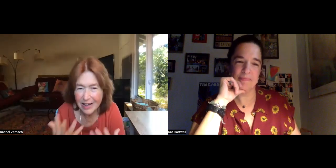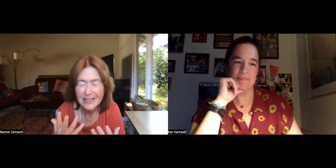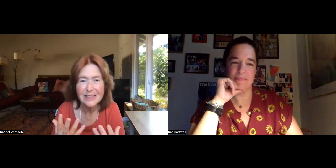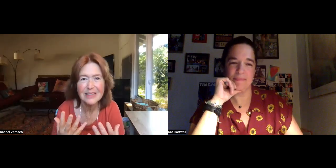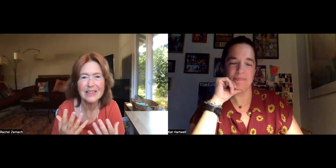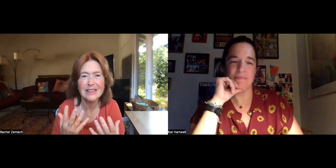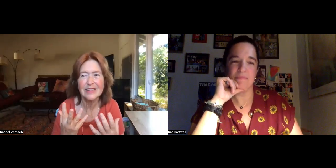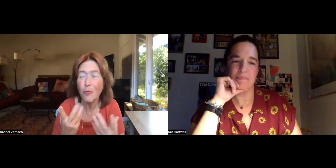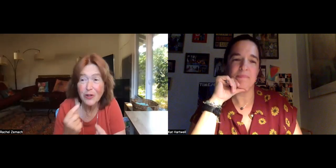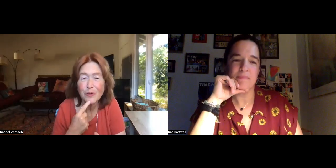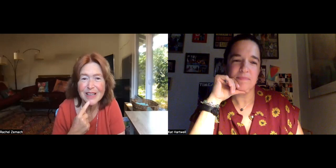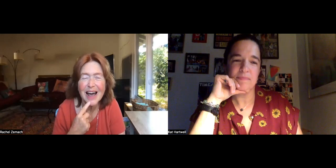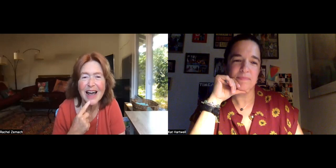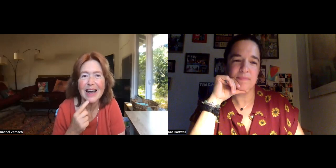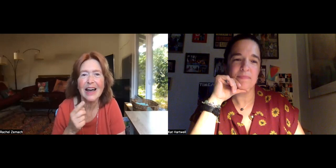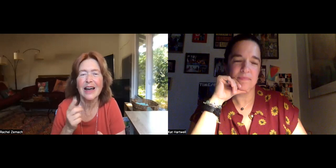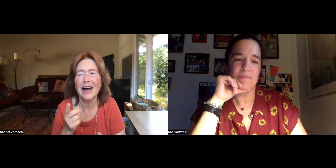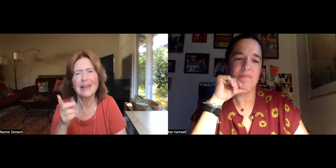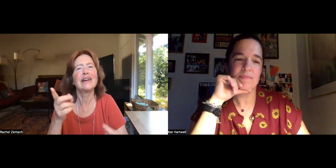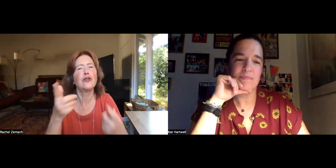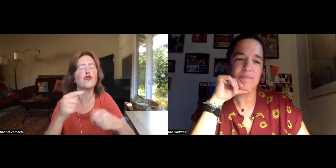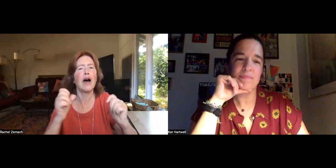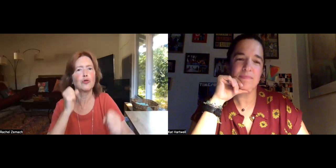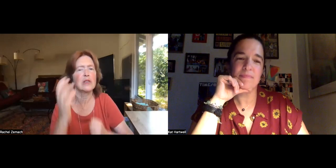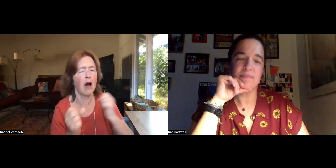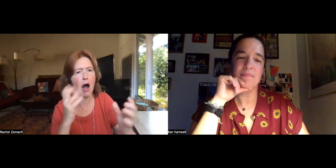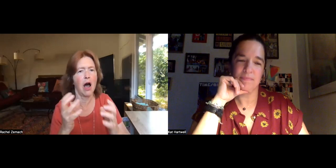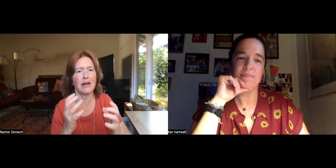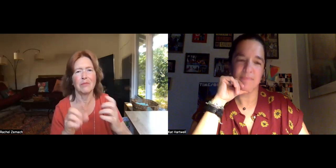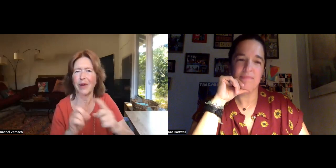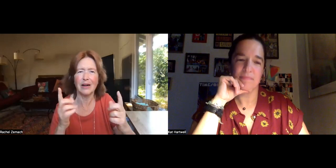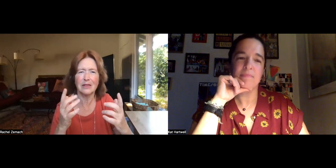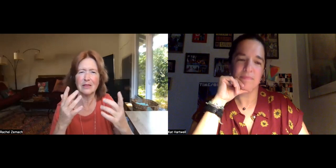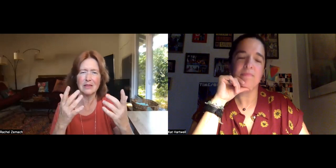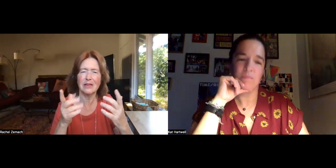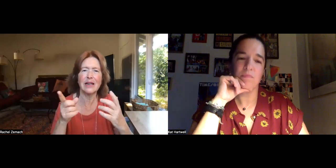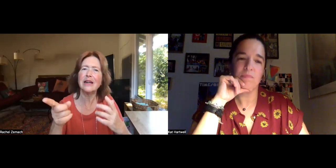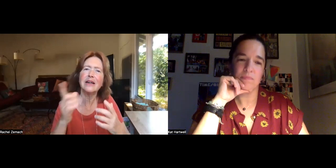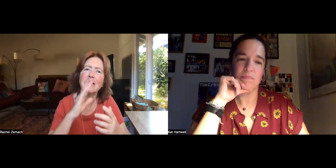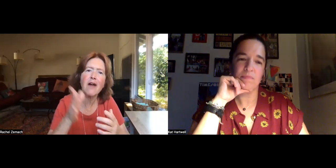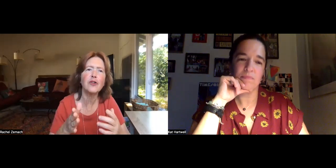what would you say? He tried to sign, but he